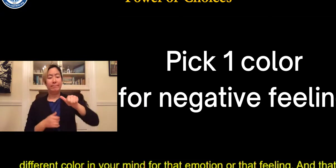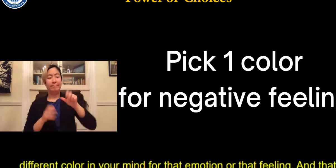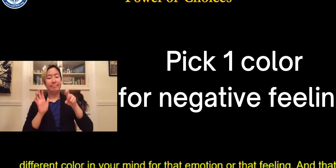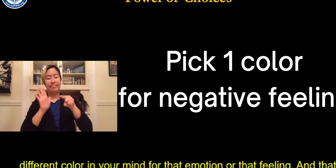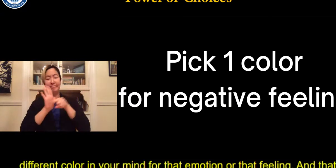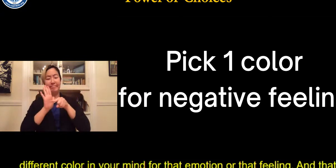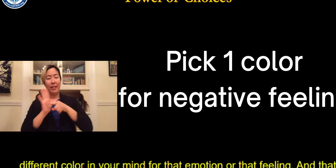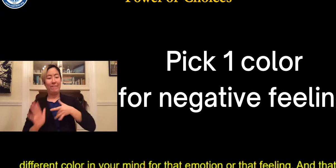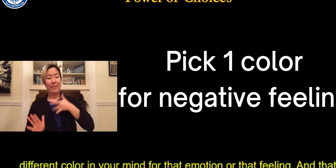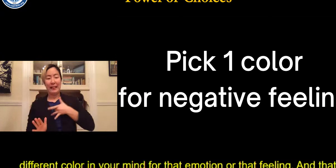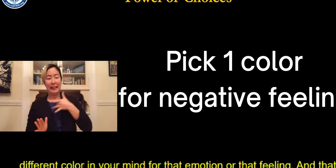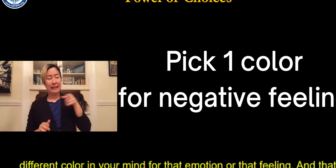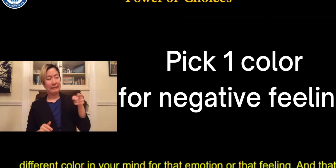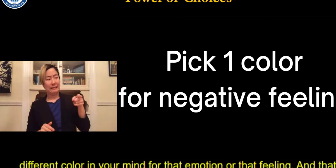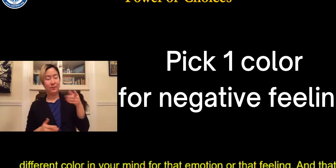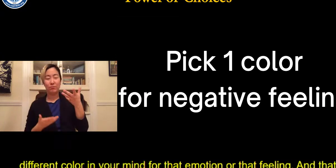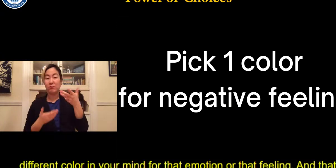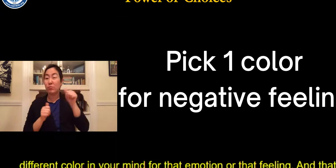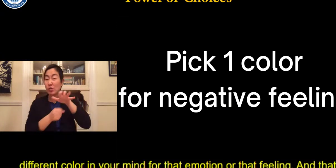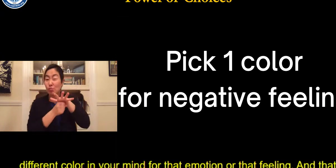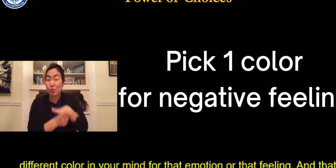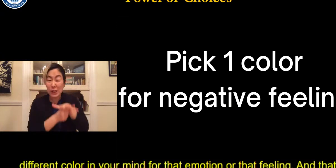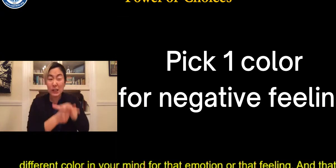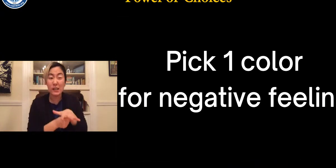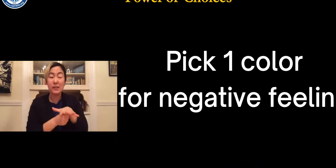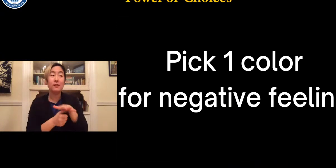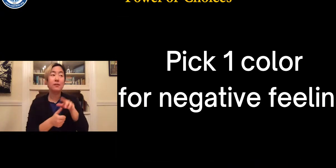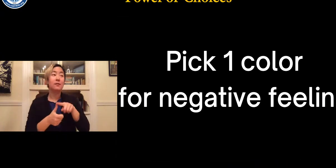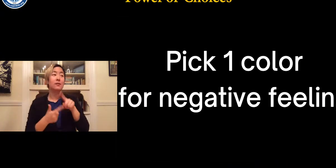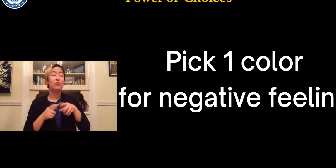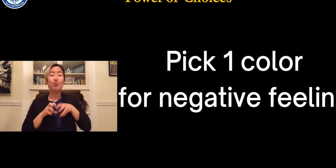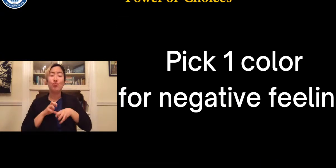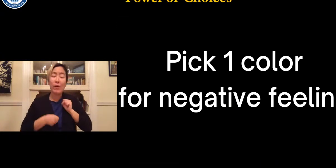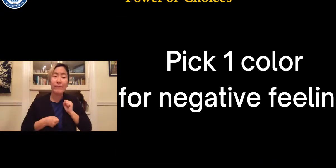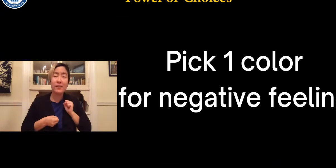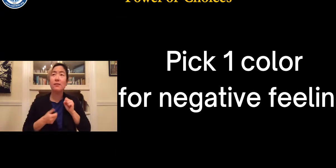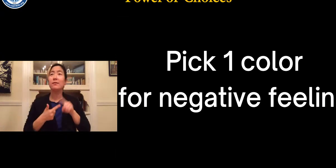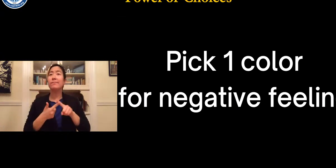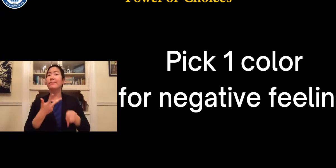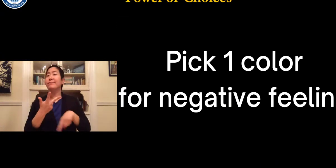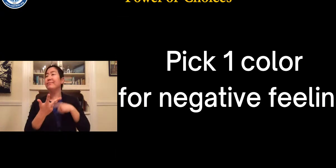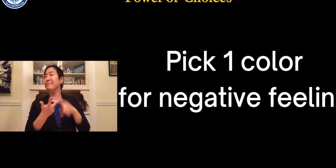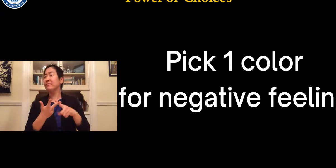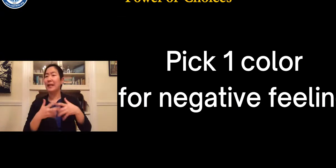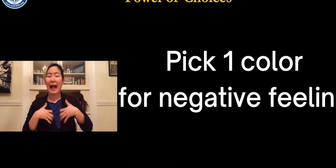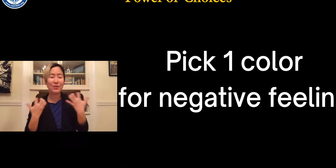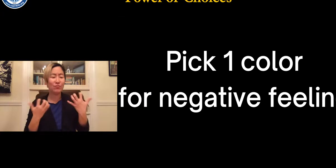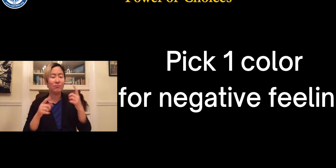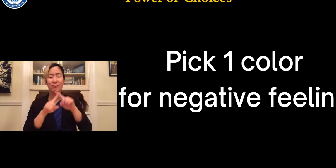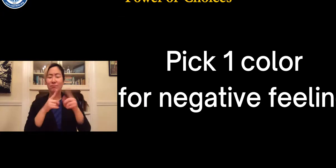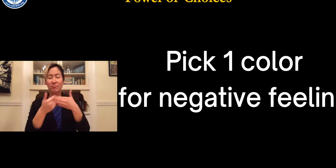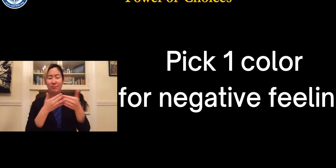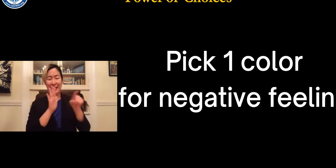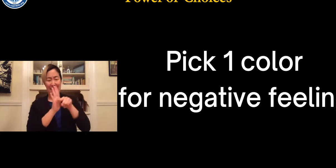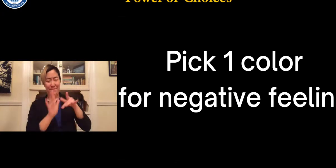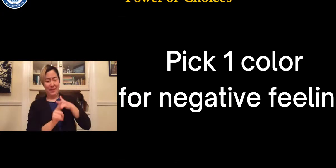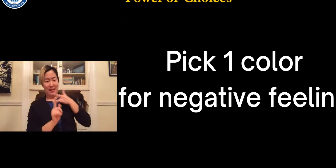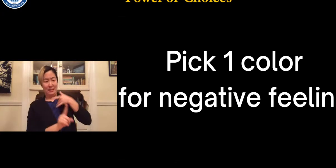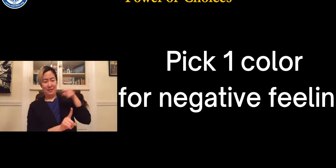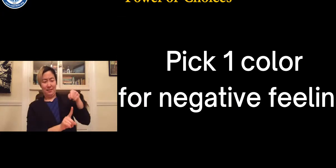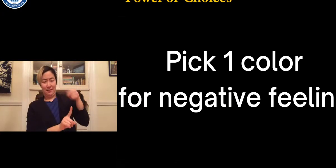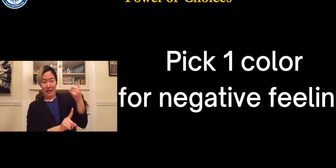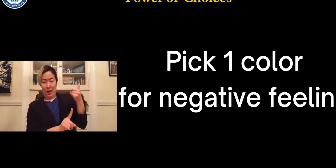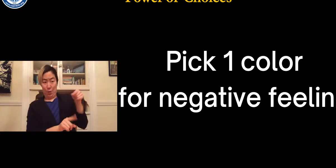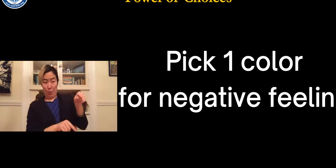So think about your day. You go to school, you work, you're busy. Think about any negative feelings that you picked up during the